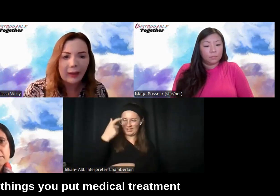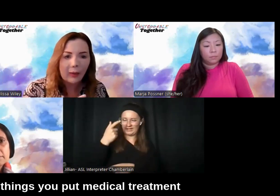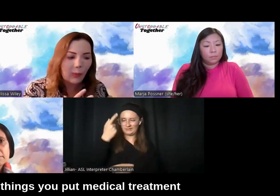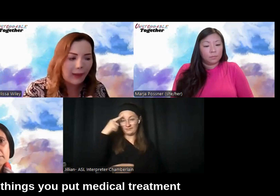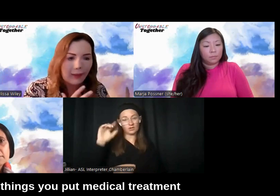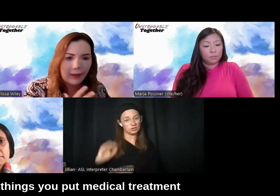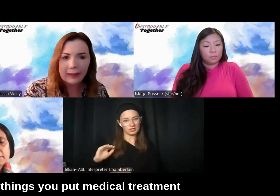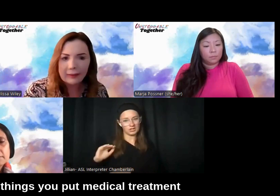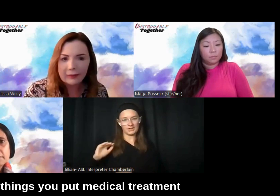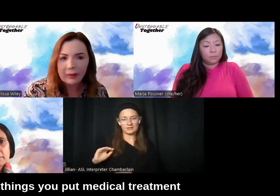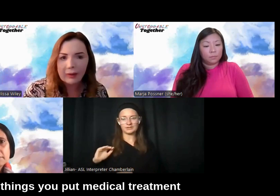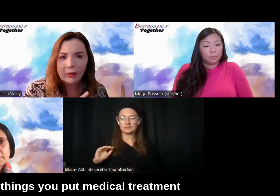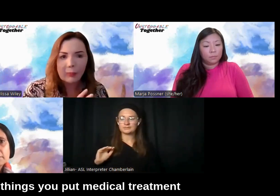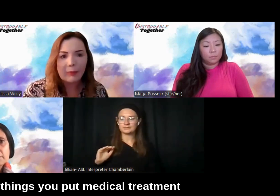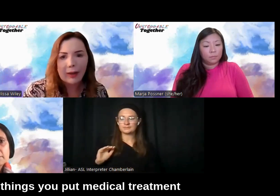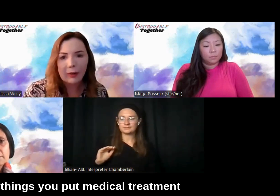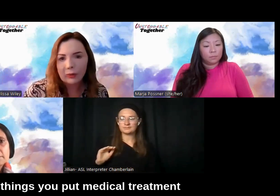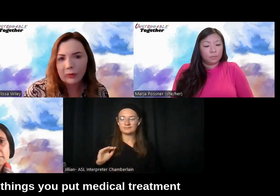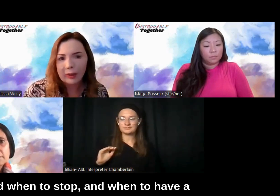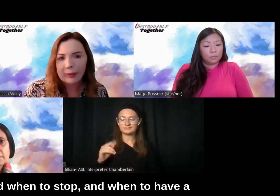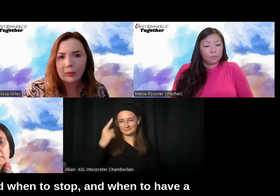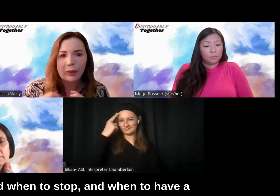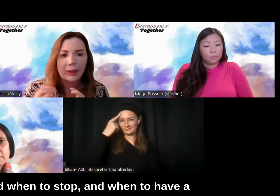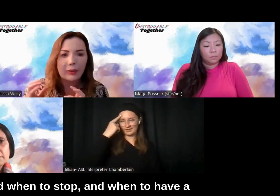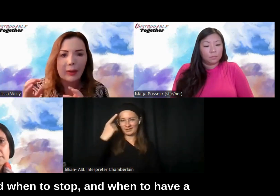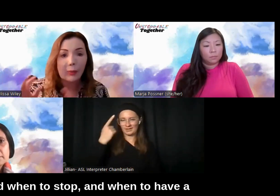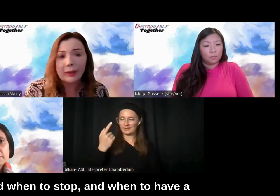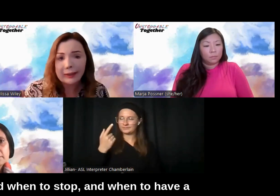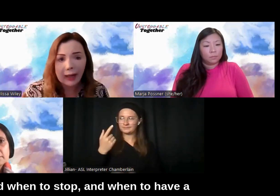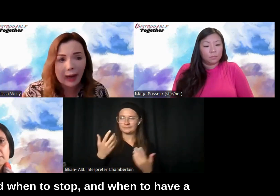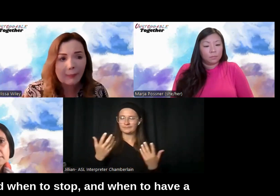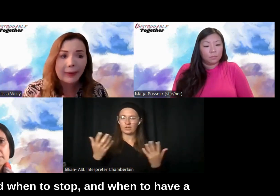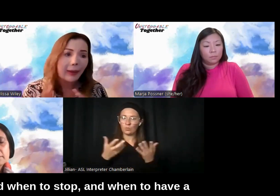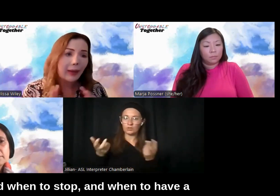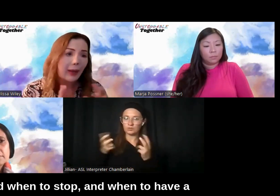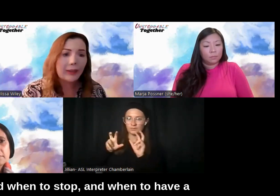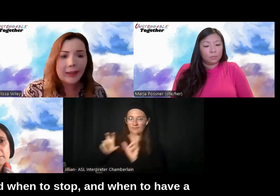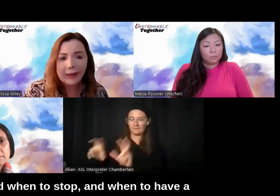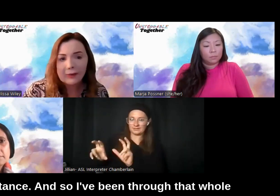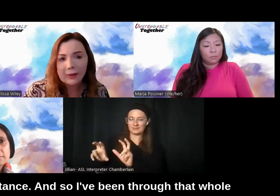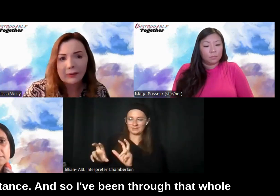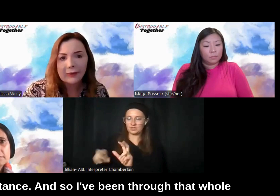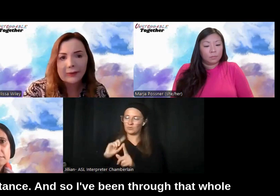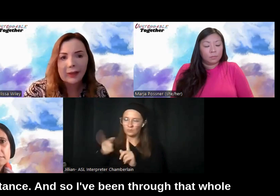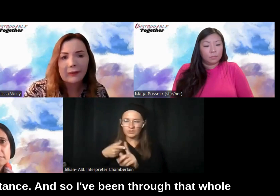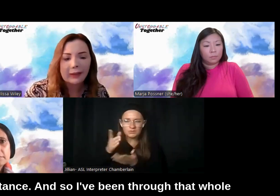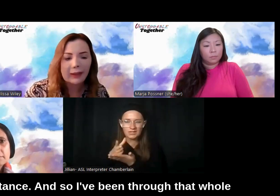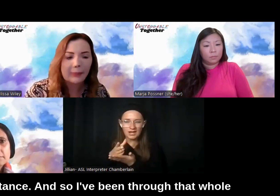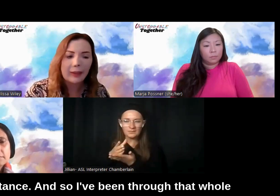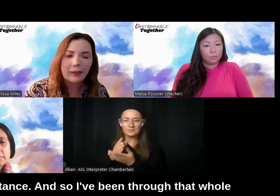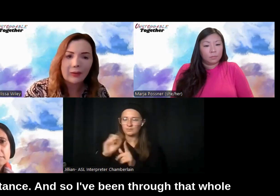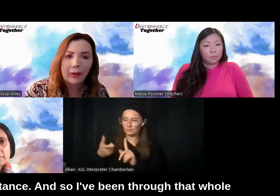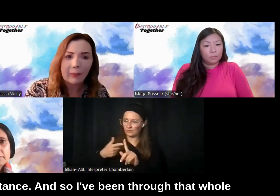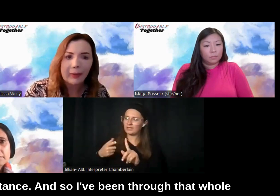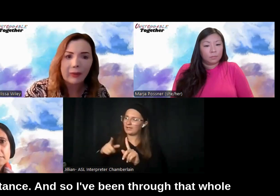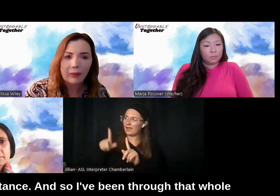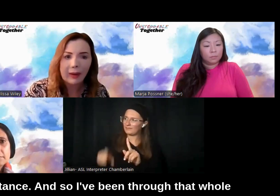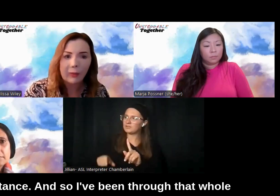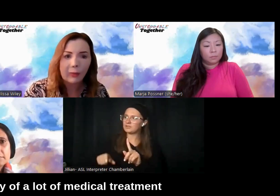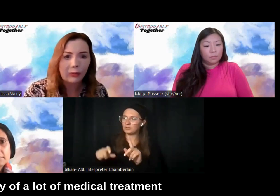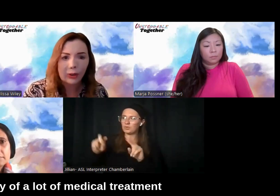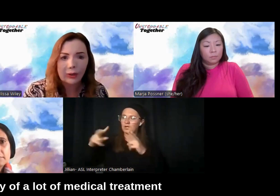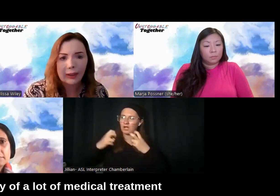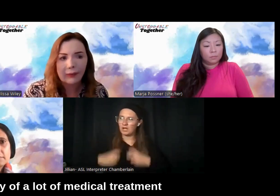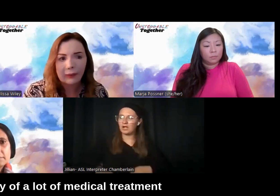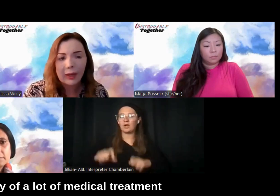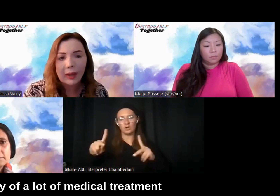like what things you put medical treatment towards and when to stop and when to have a level of self-acceptance. And so I've been through that